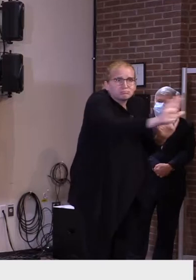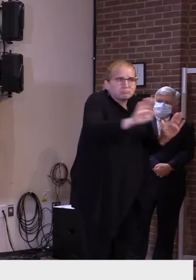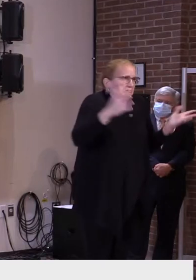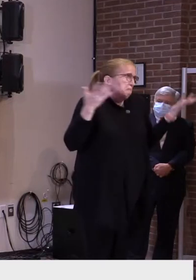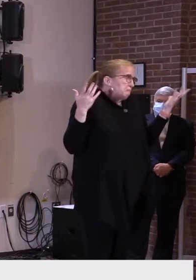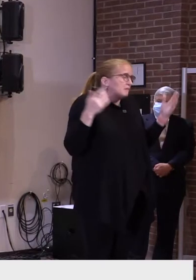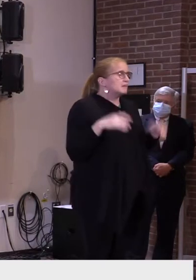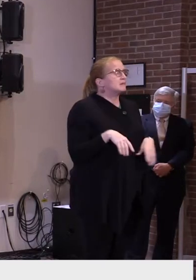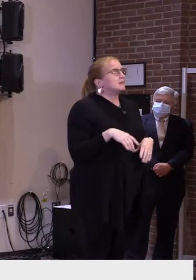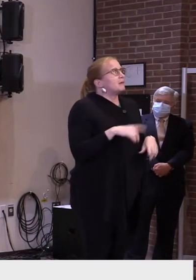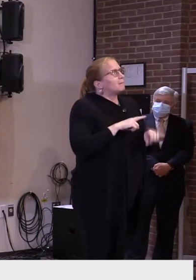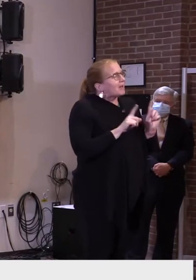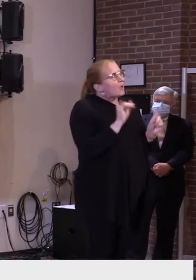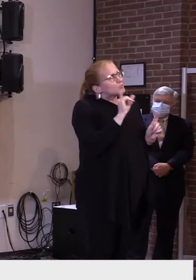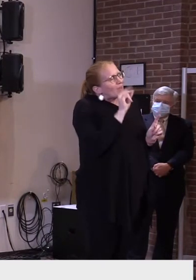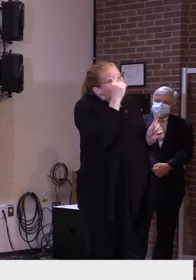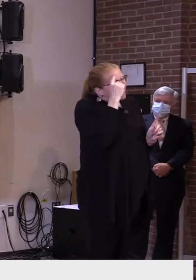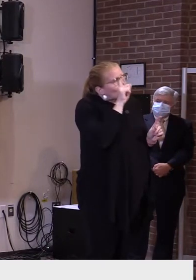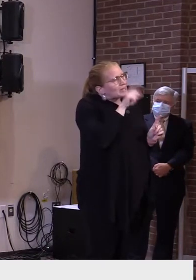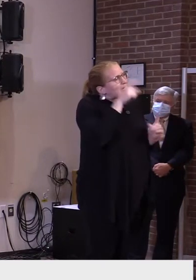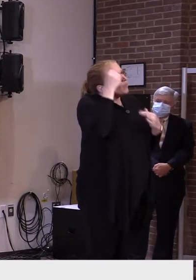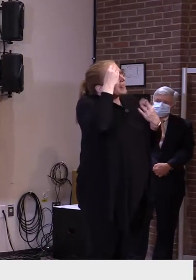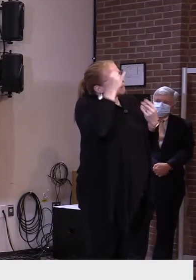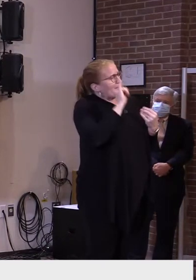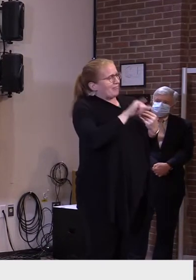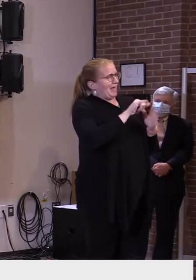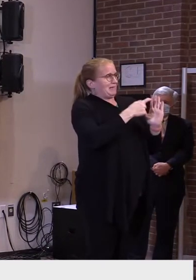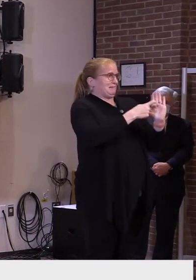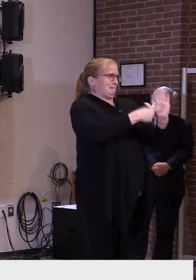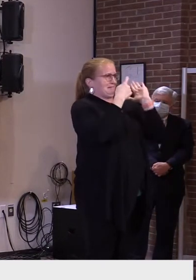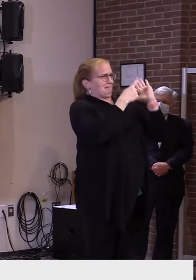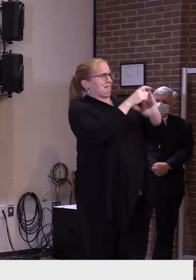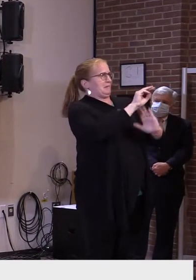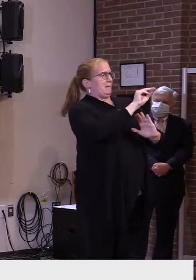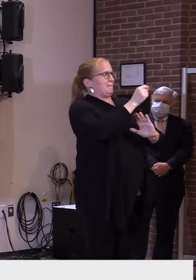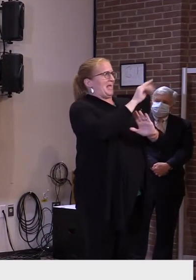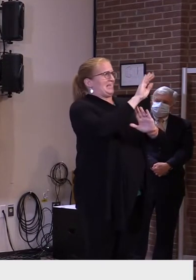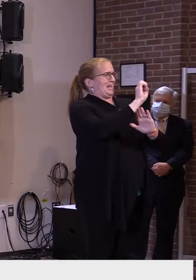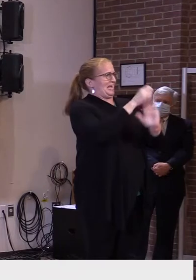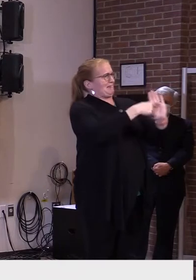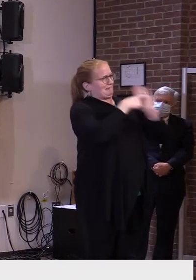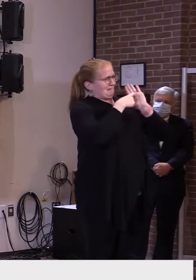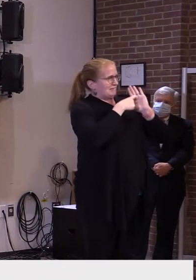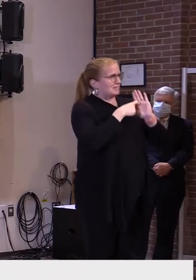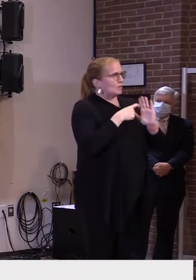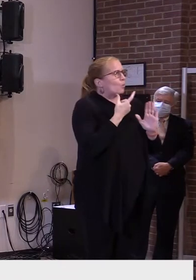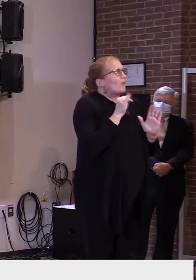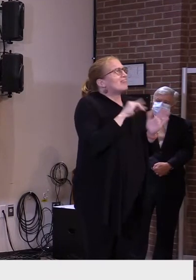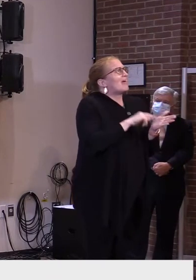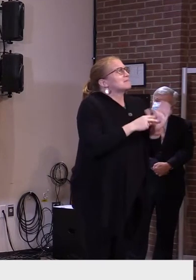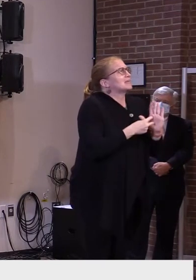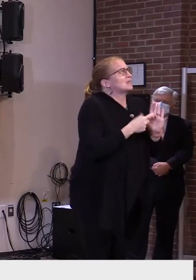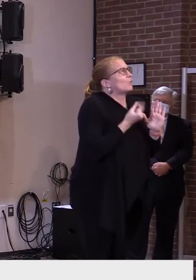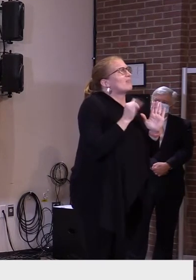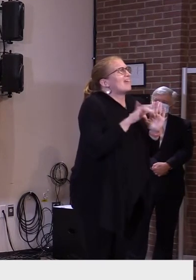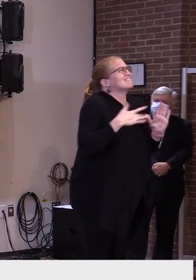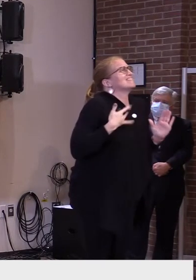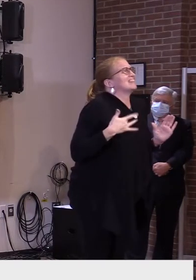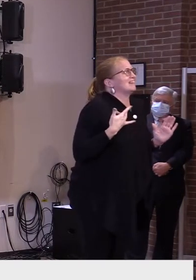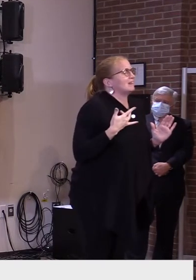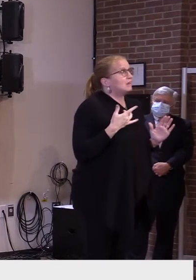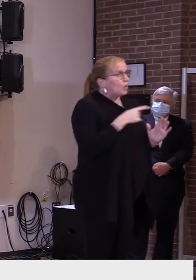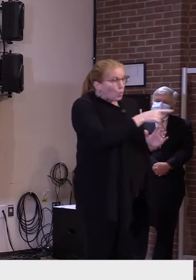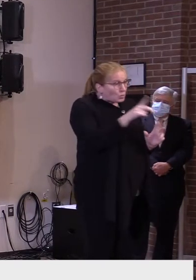mandates represent. And sometimes the very people you're trying to help are going to be resistant to having another mandate, to force